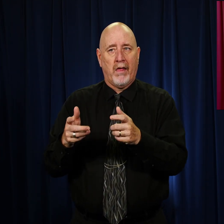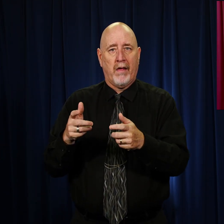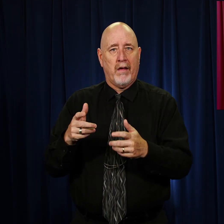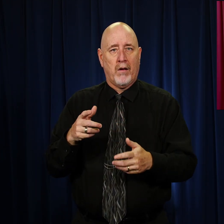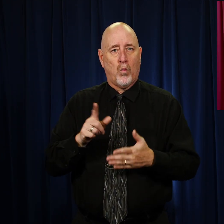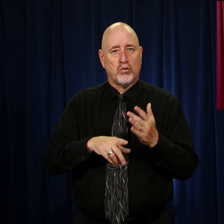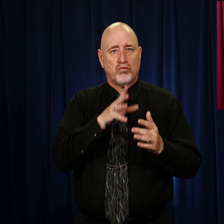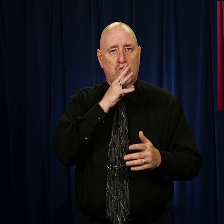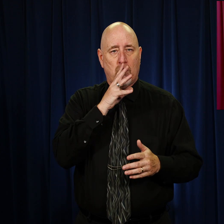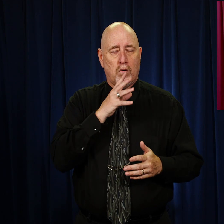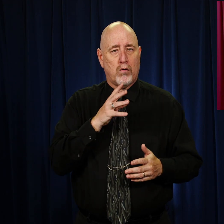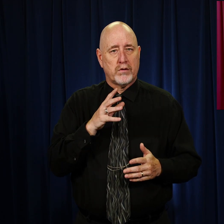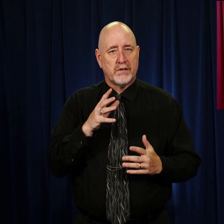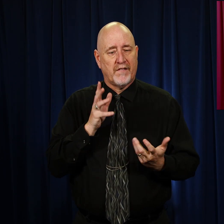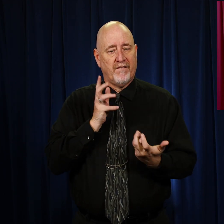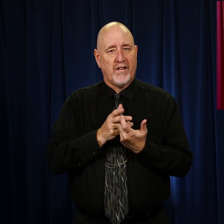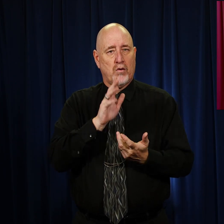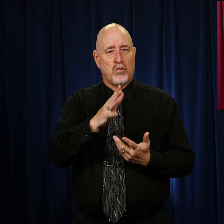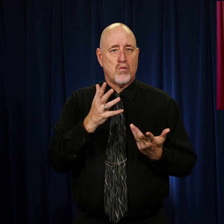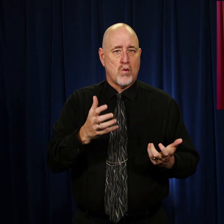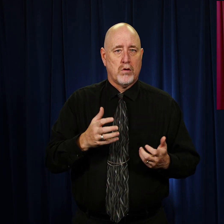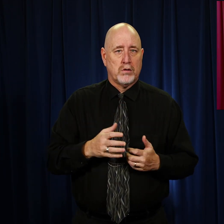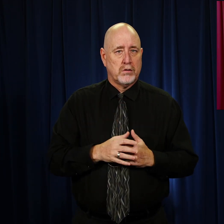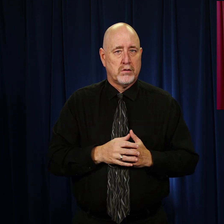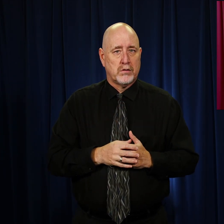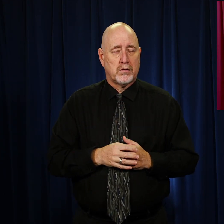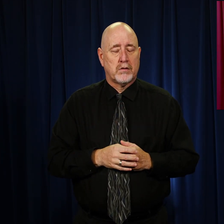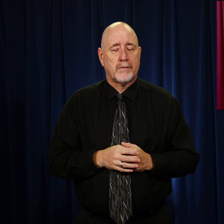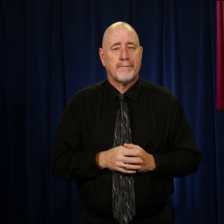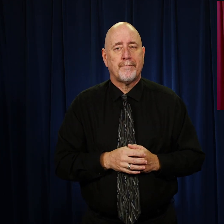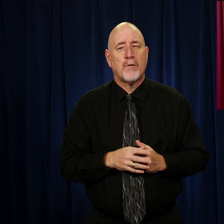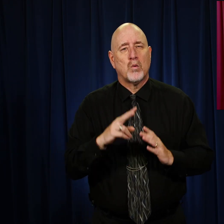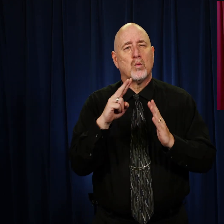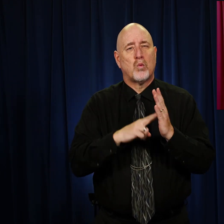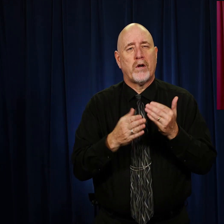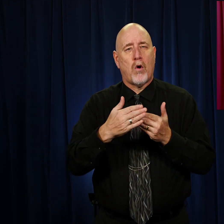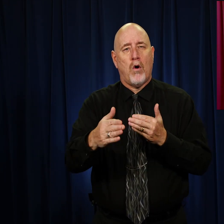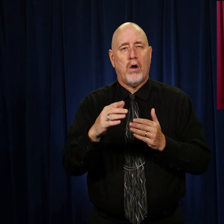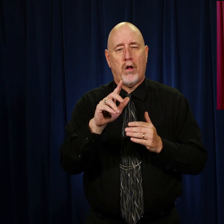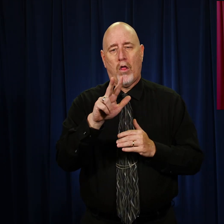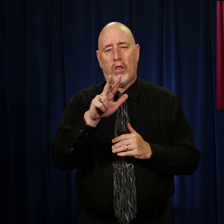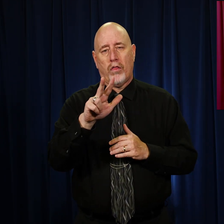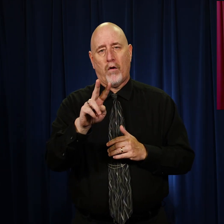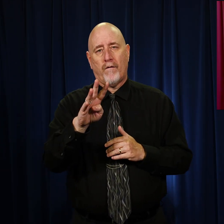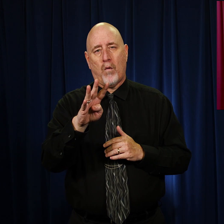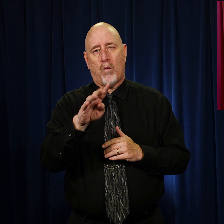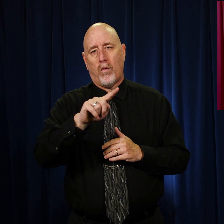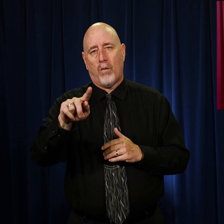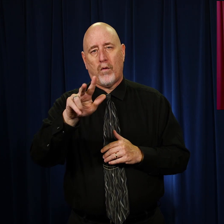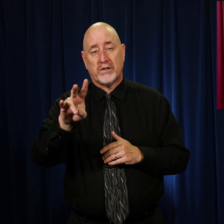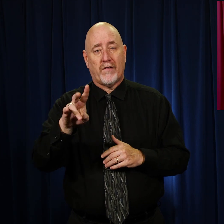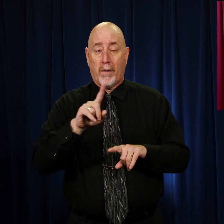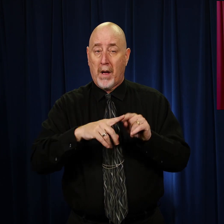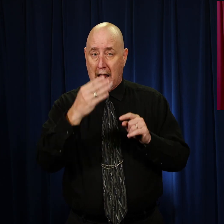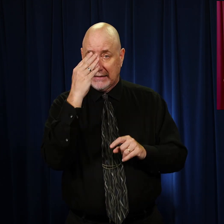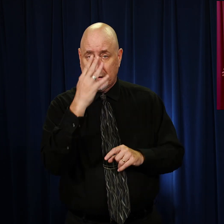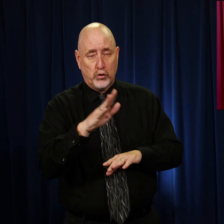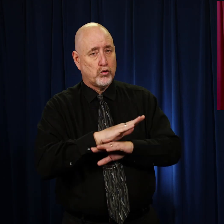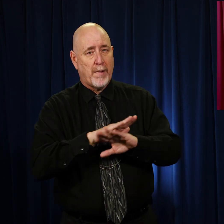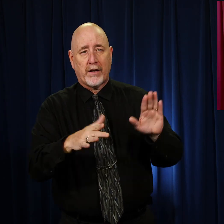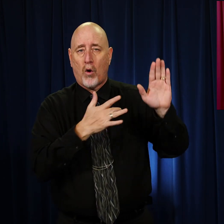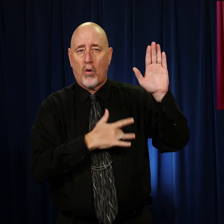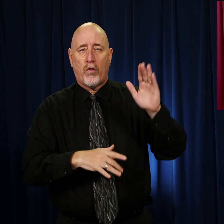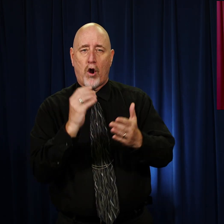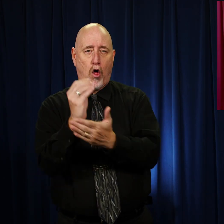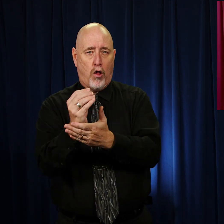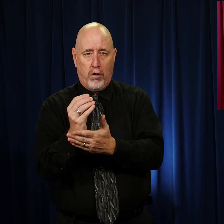things that you say to fit what you want. Read on from verses 34 through 37. But I say to you, make no oath